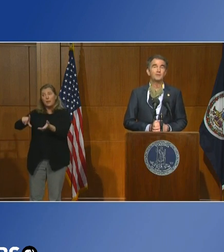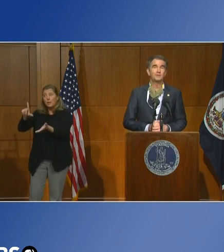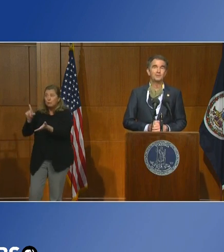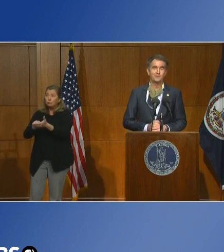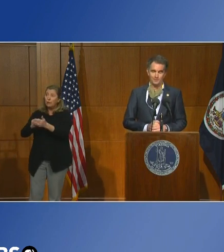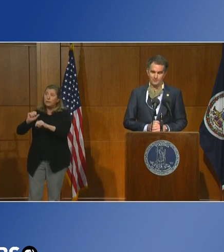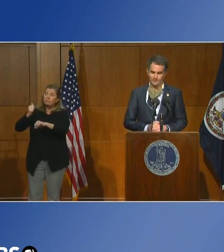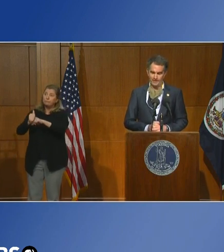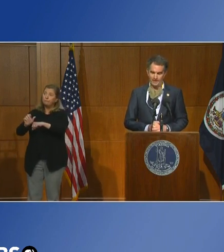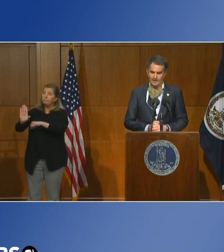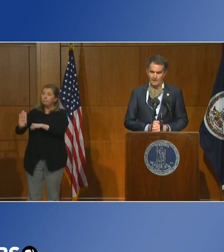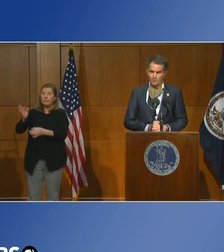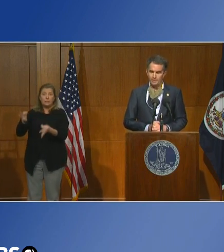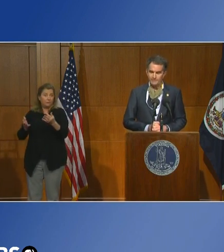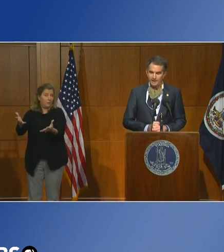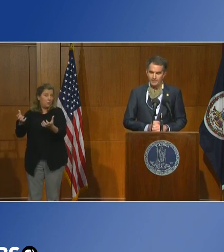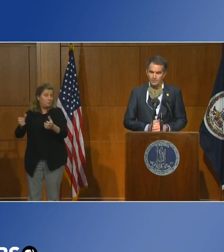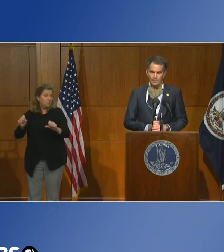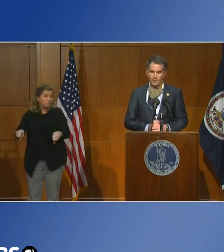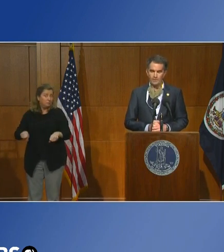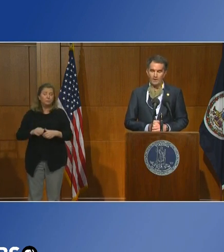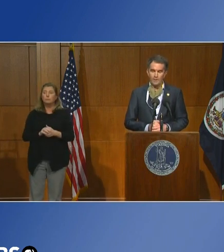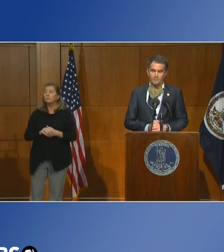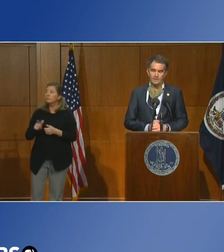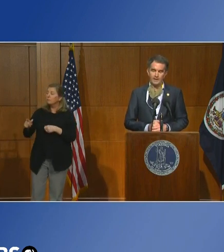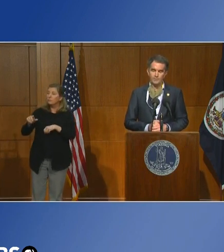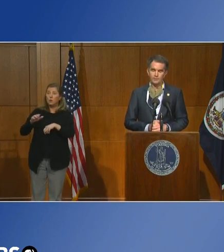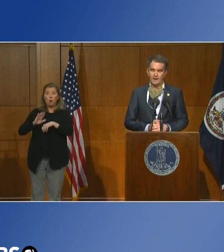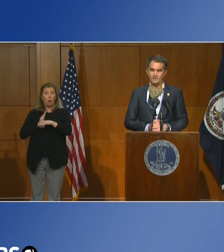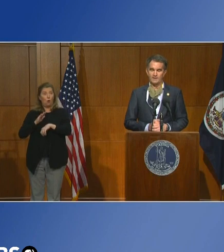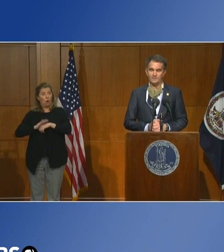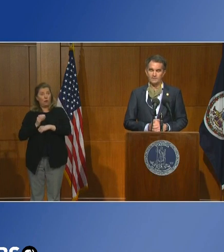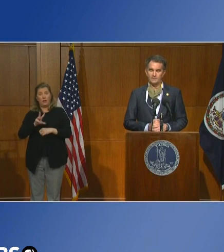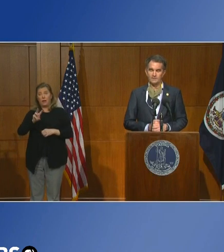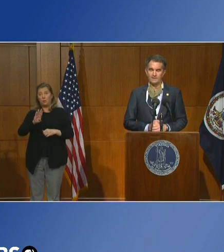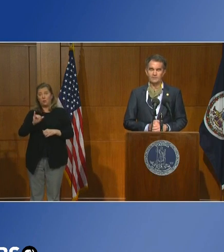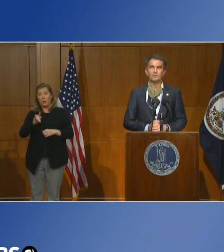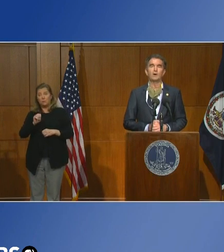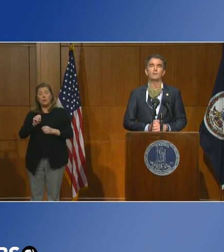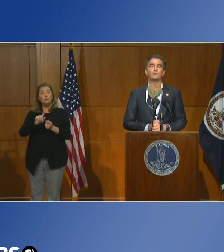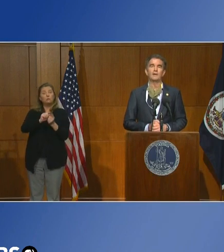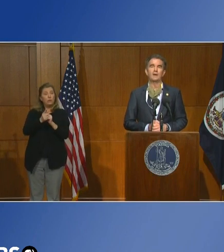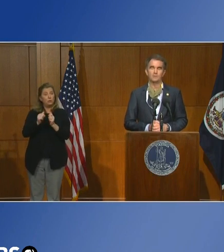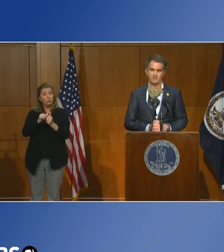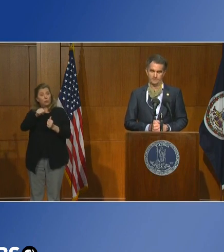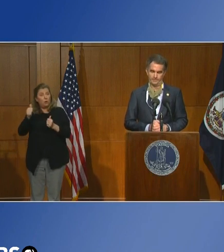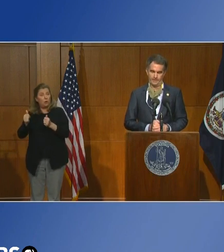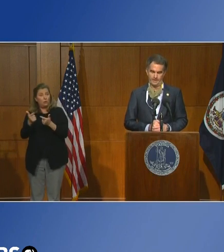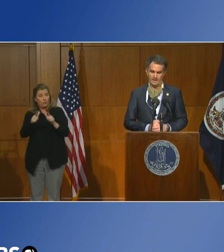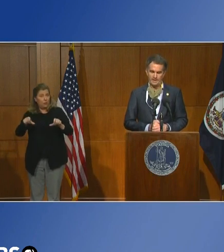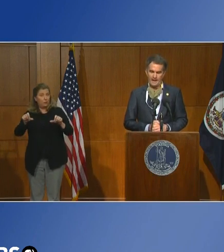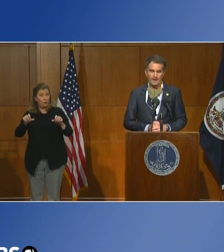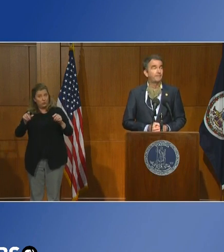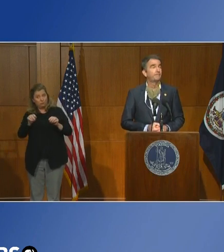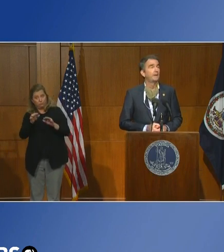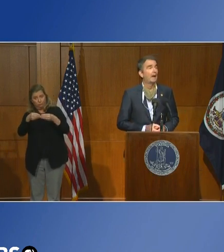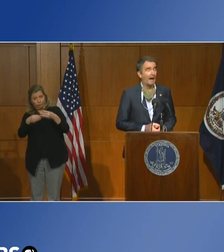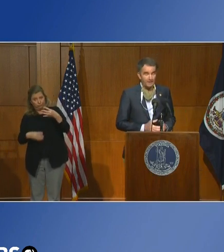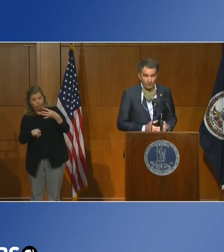they so choose. It will be available on our website with translations into other languages.